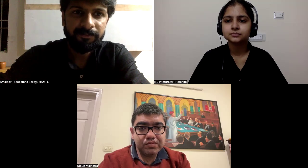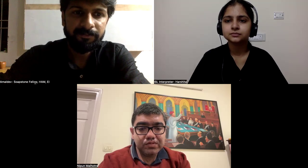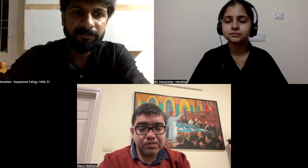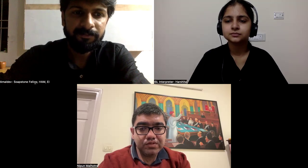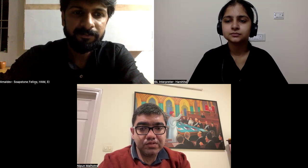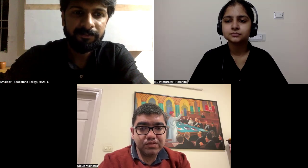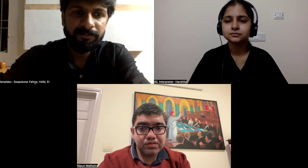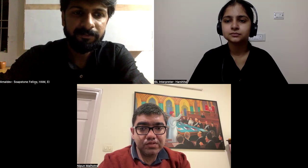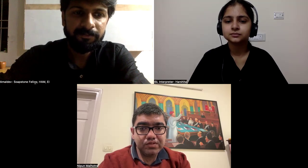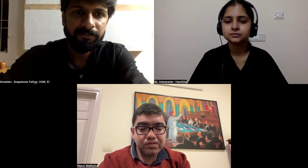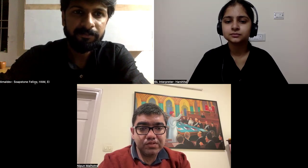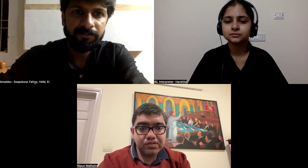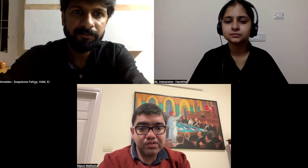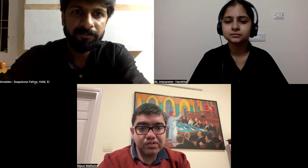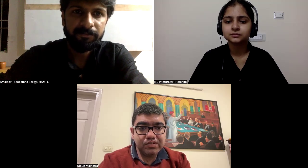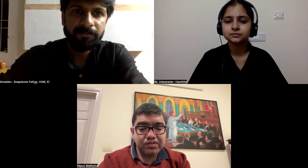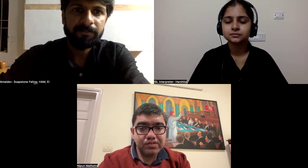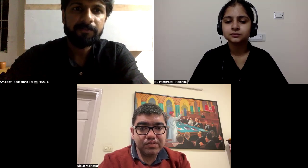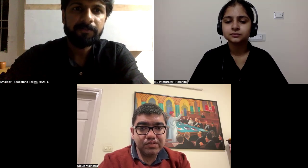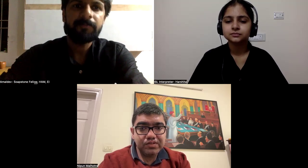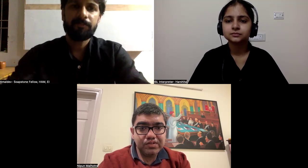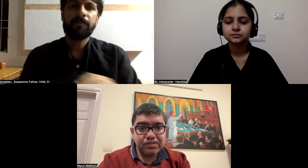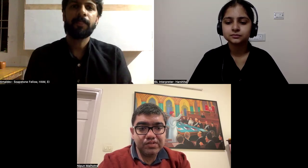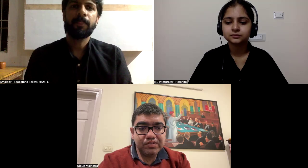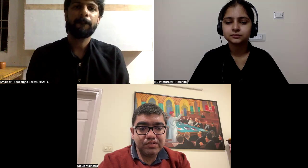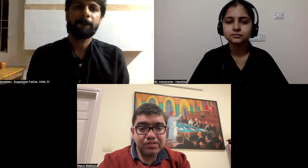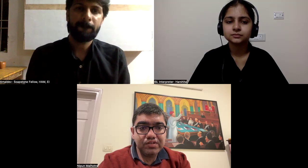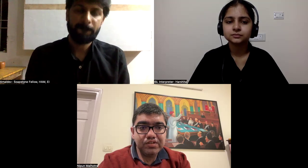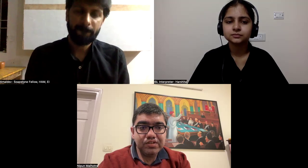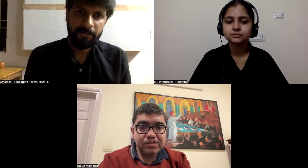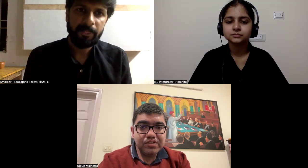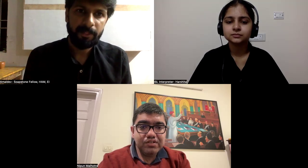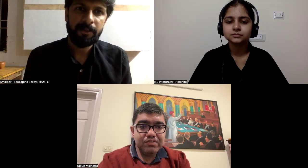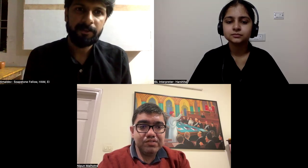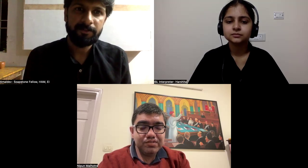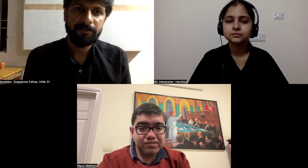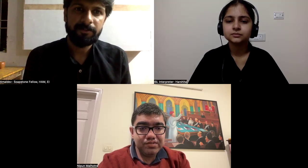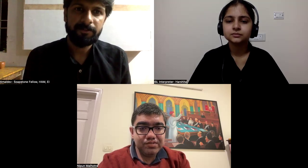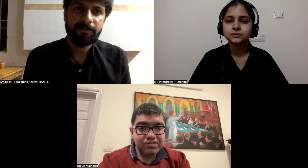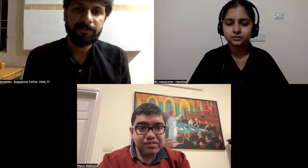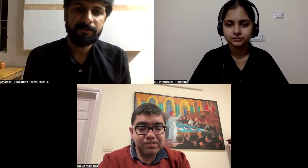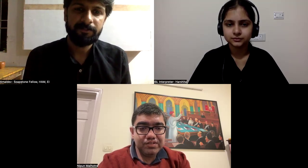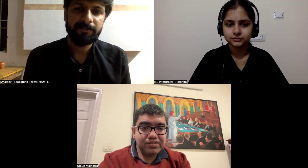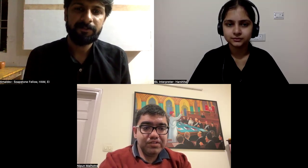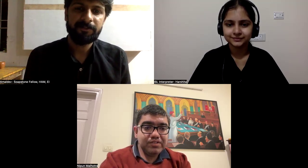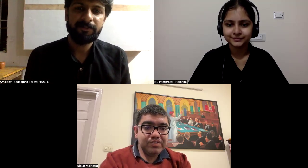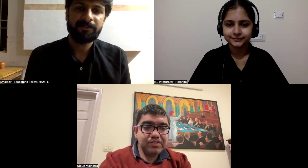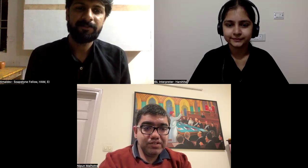which was a barrier as such, but that got changed into